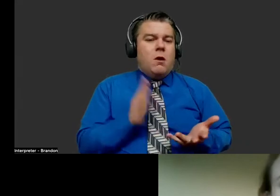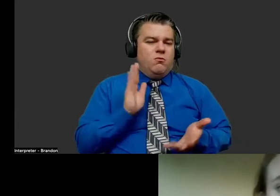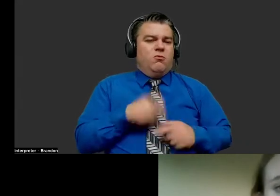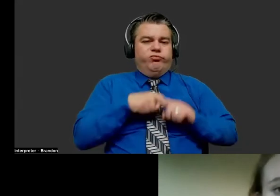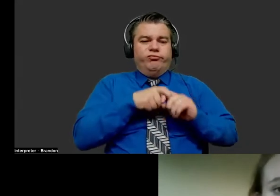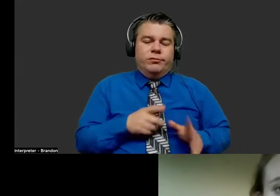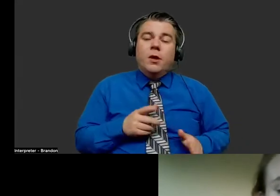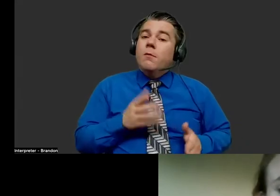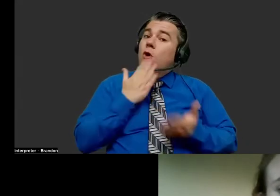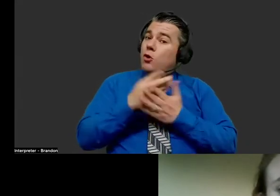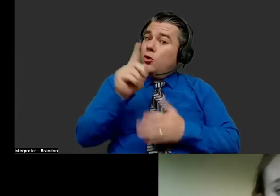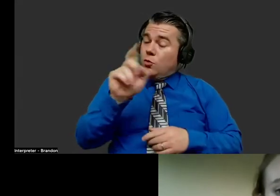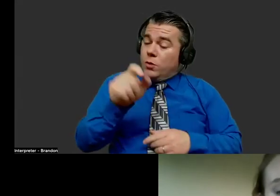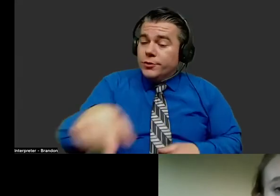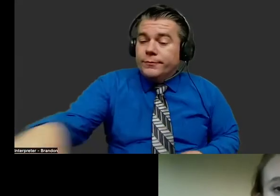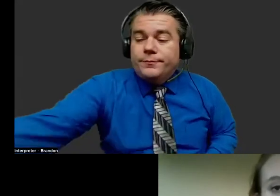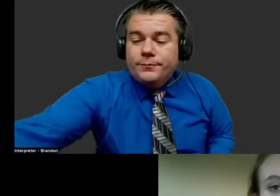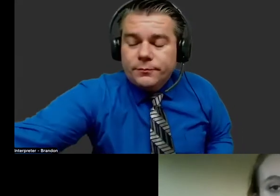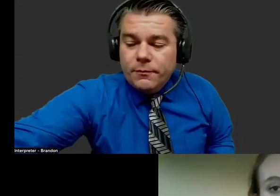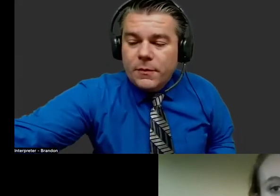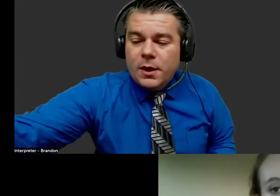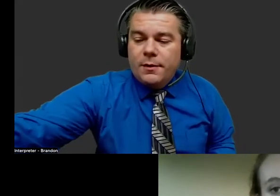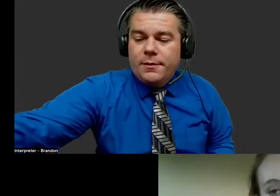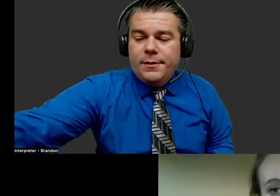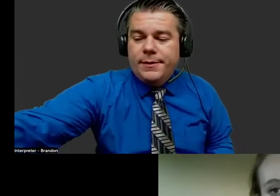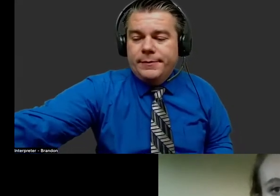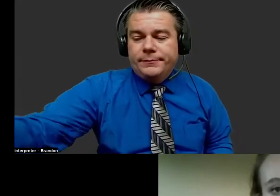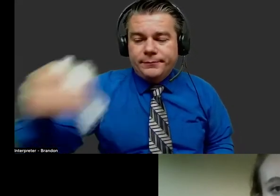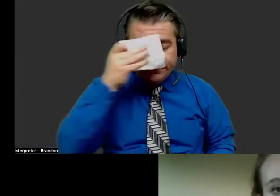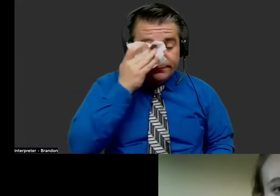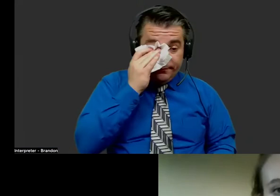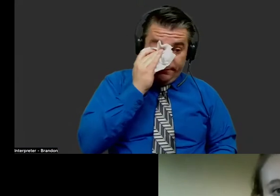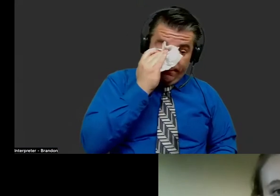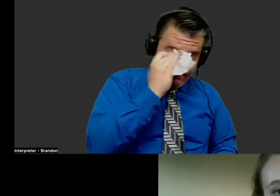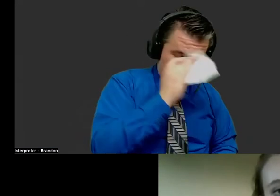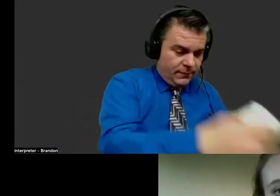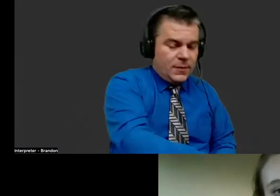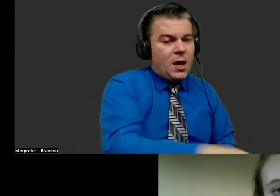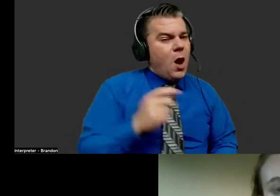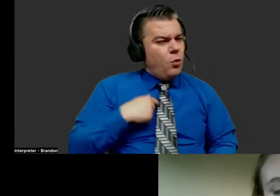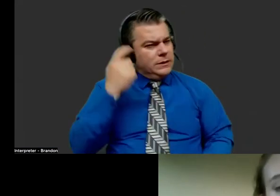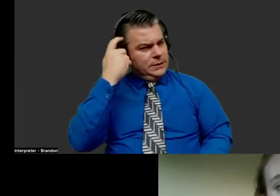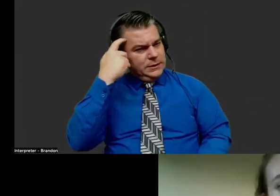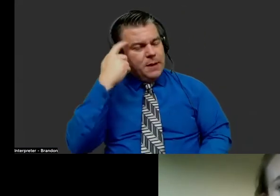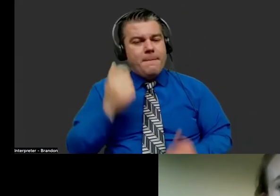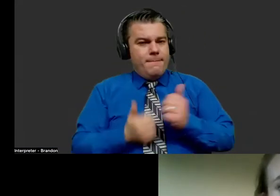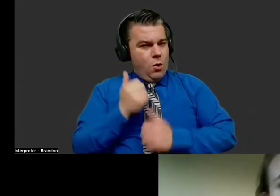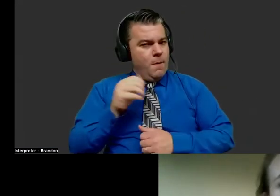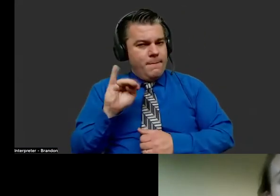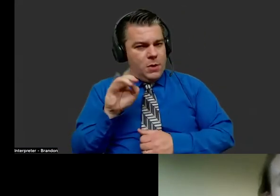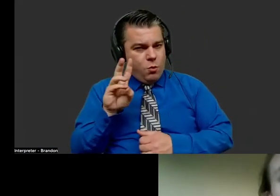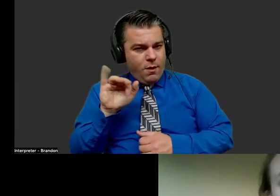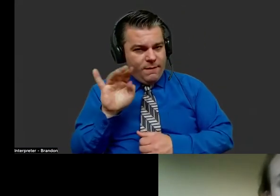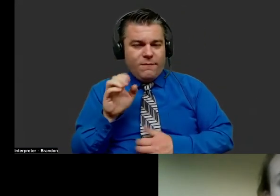really good question though, but I imagine just about any midwife or doctor is going to suggest you not doing